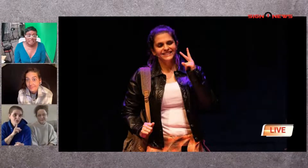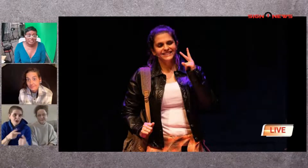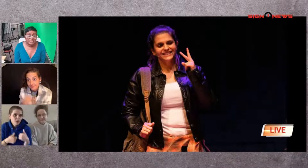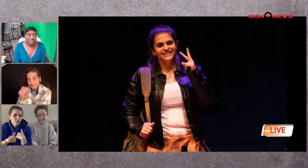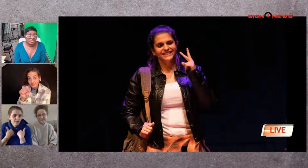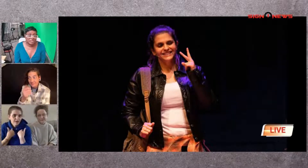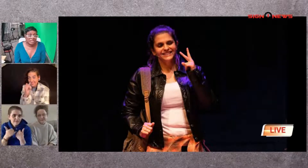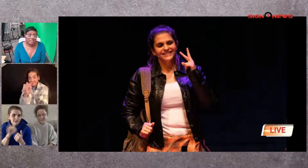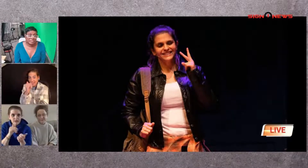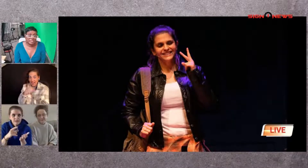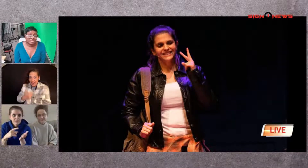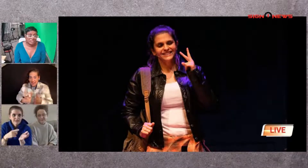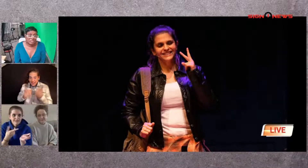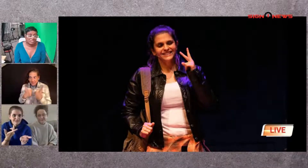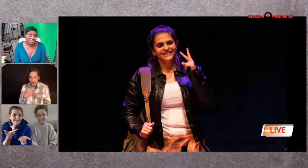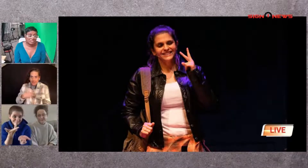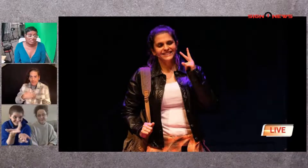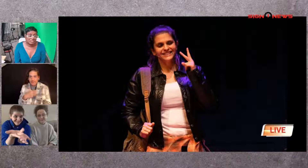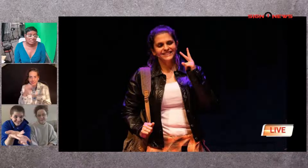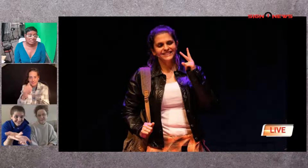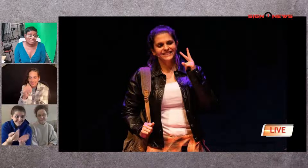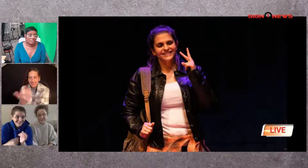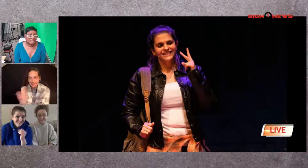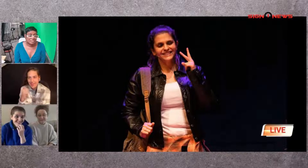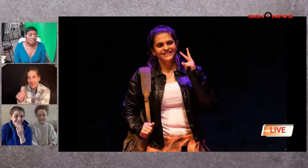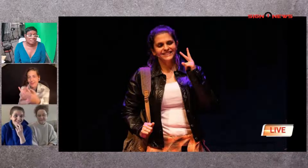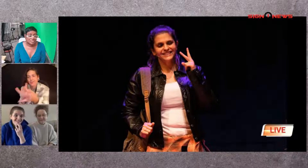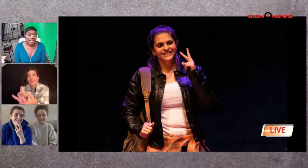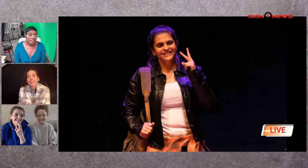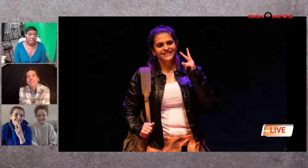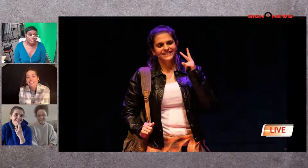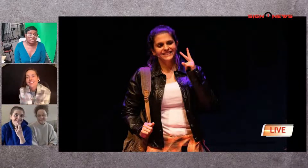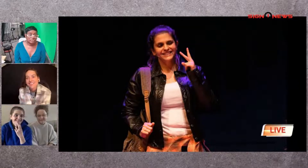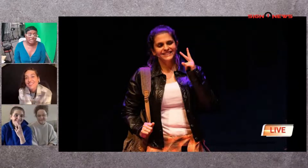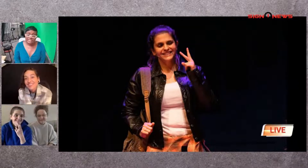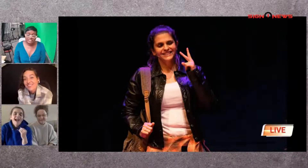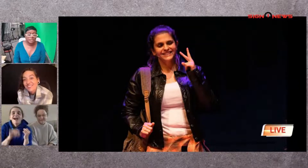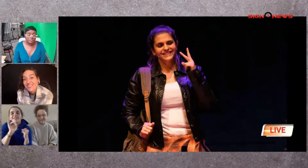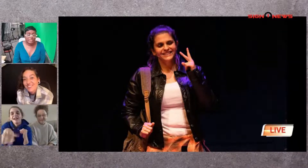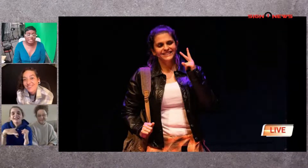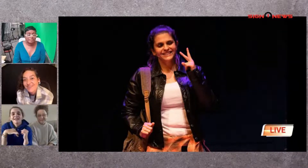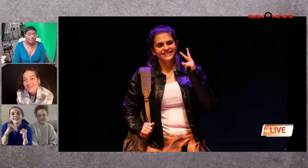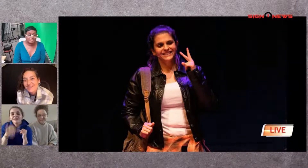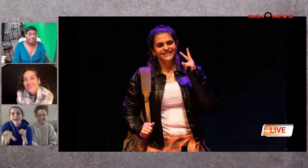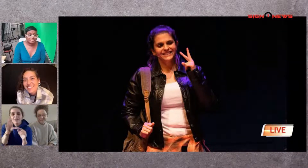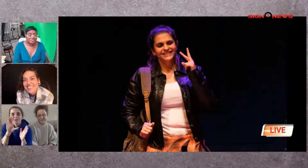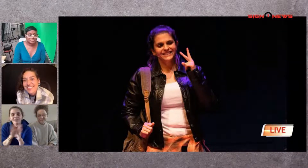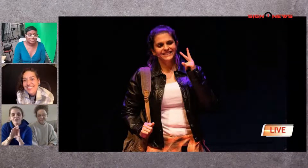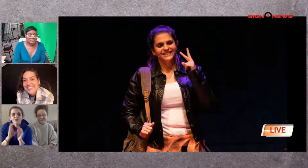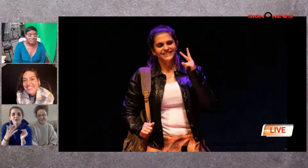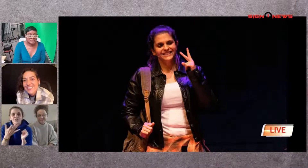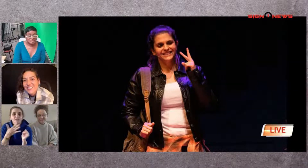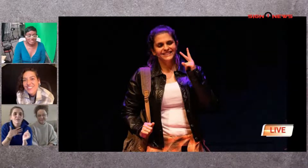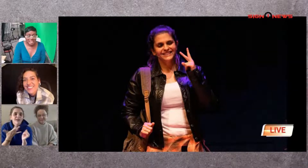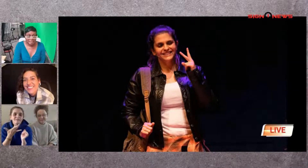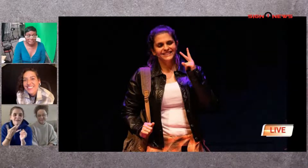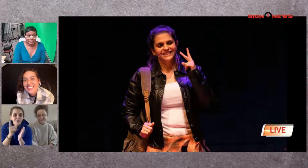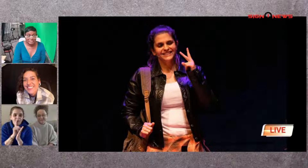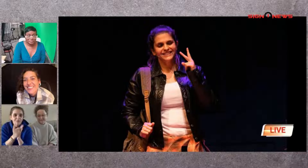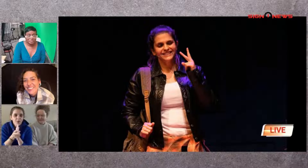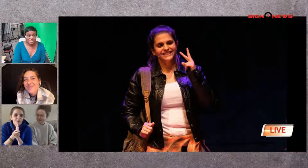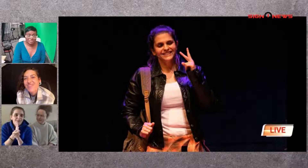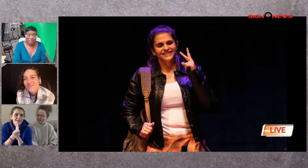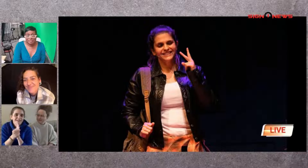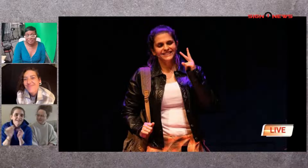And that applies to real life as well. Yeah, for me too as well. I can certainly relate. That